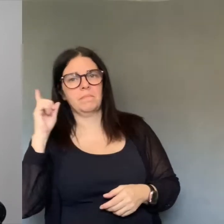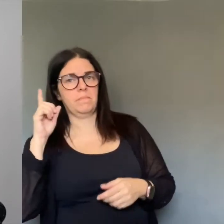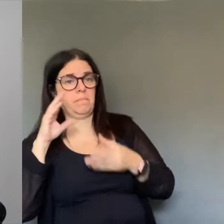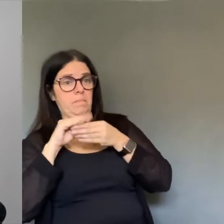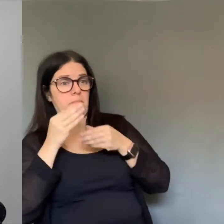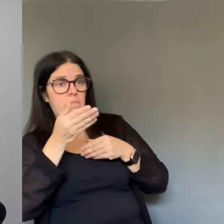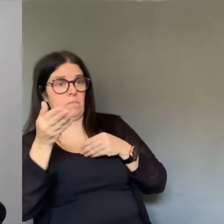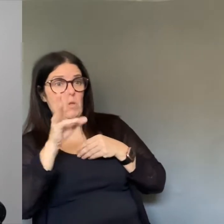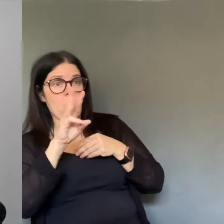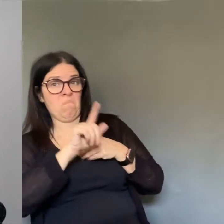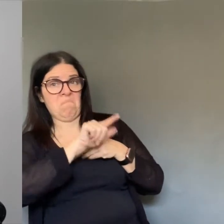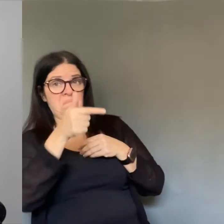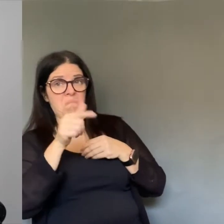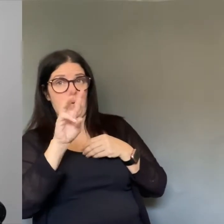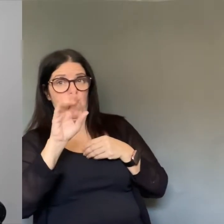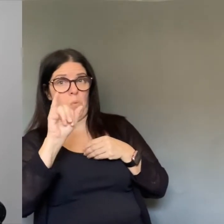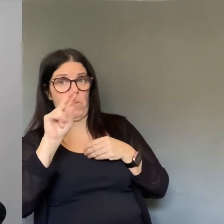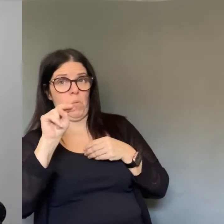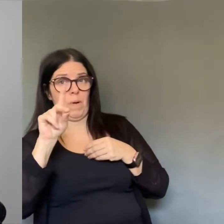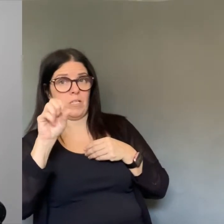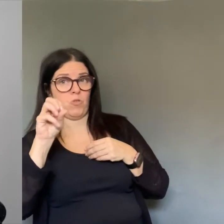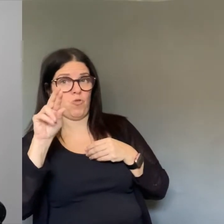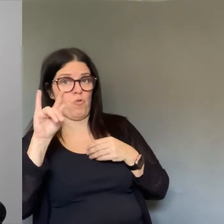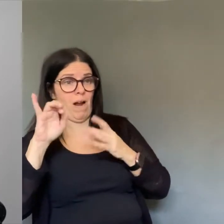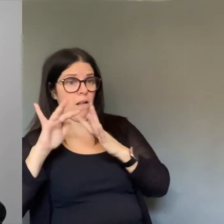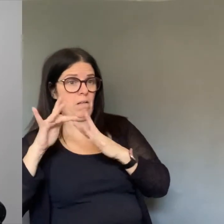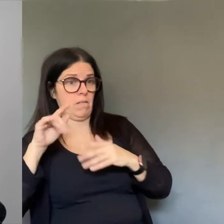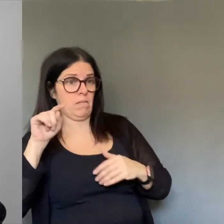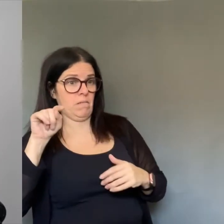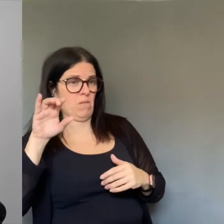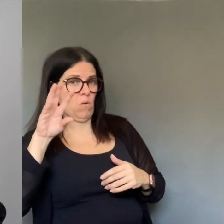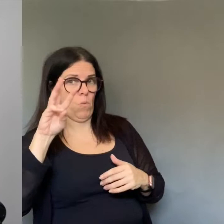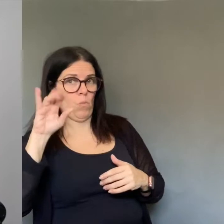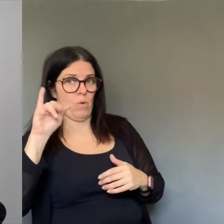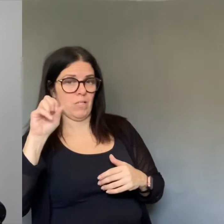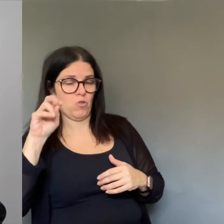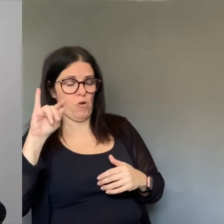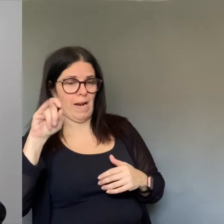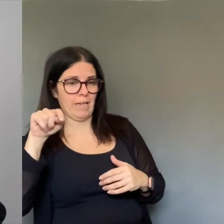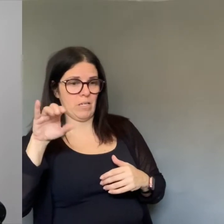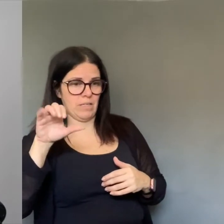Okay, thank you so much. Any questions from Windsor?